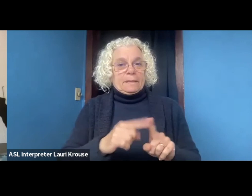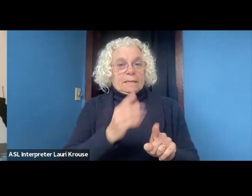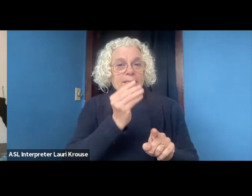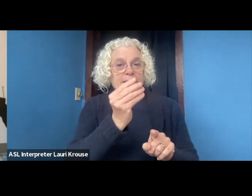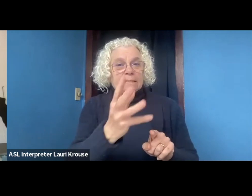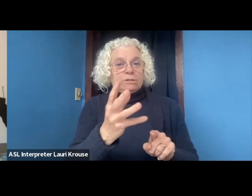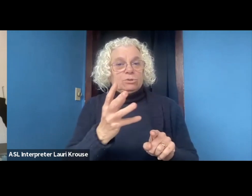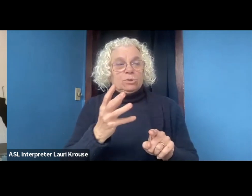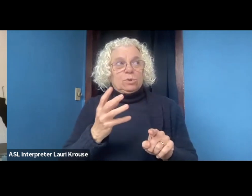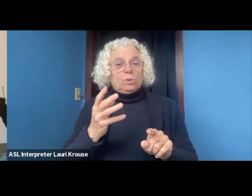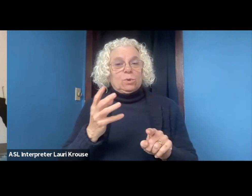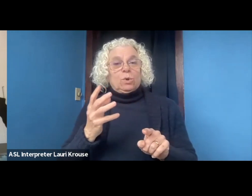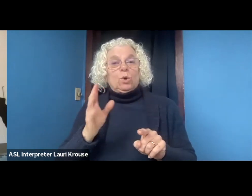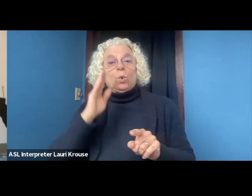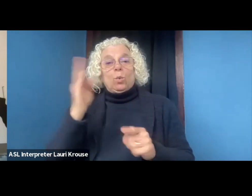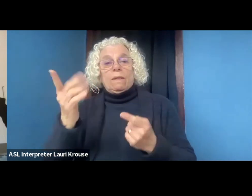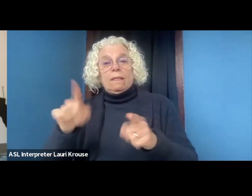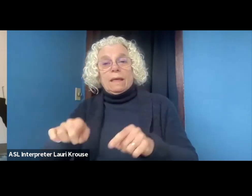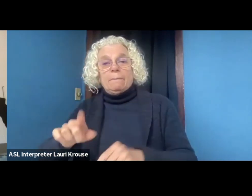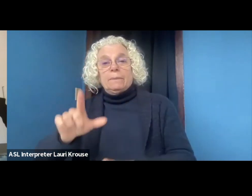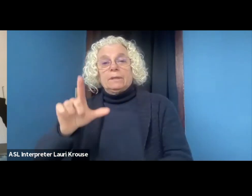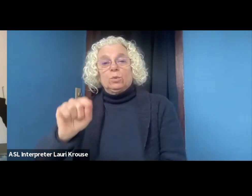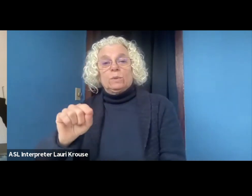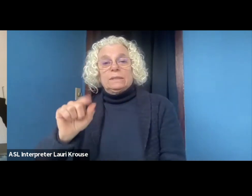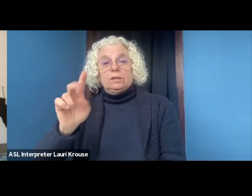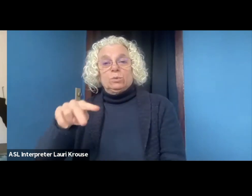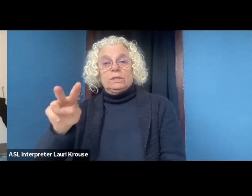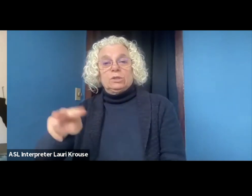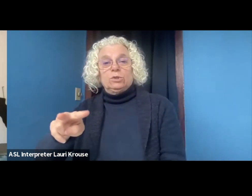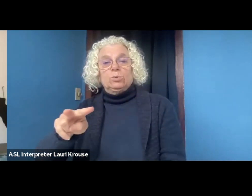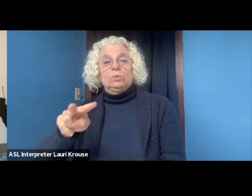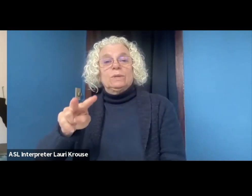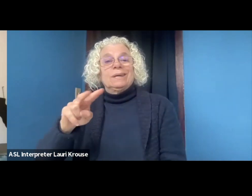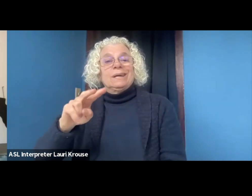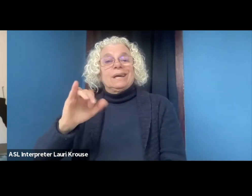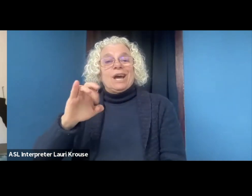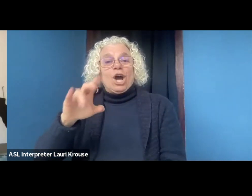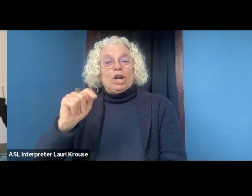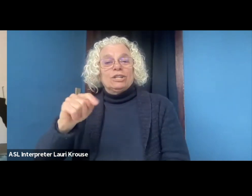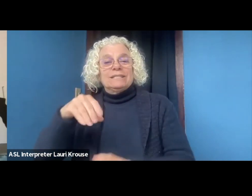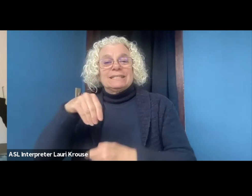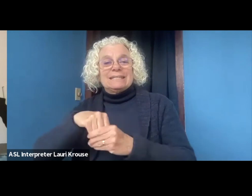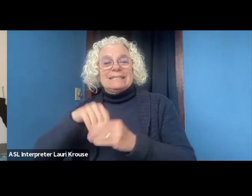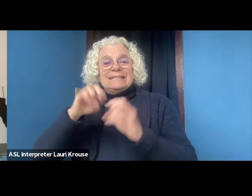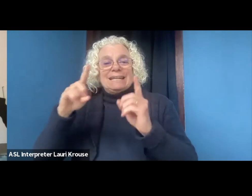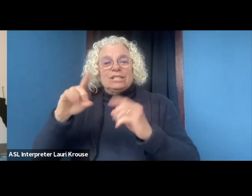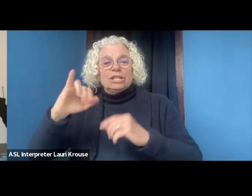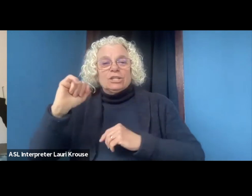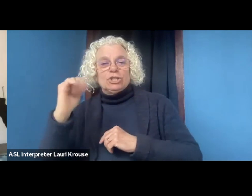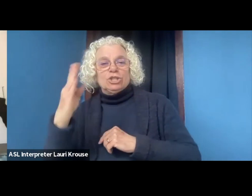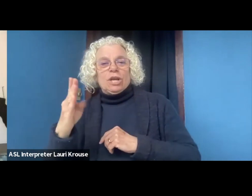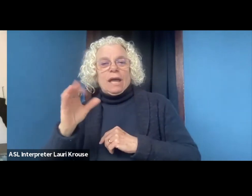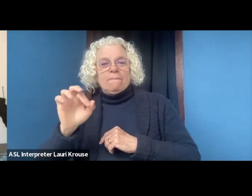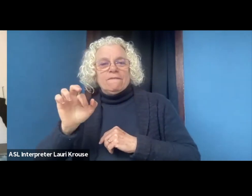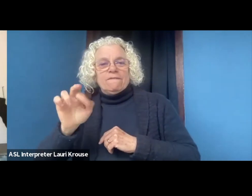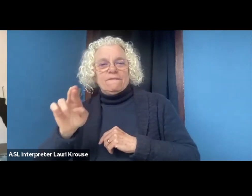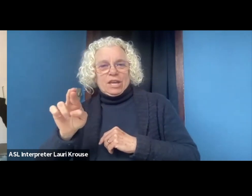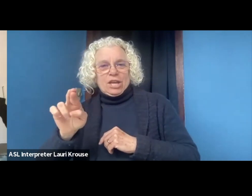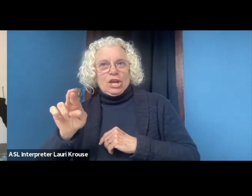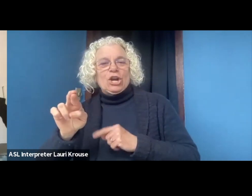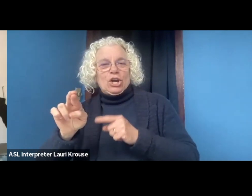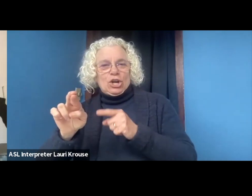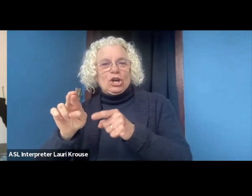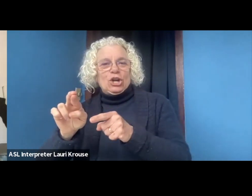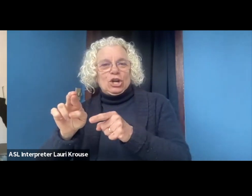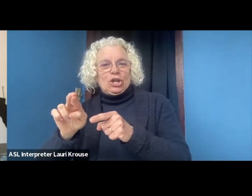a 2022 Arts and Education Job Fair. The Roundtable has done this for many years, but unfortunately, the